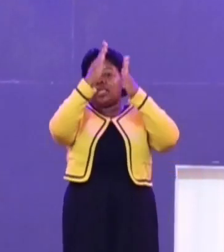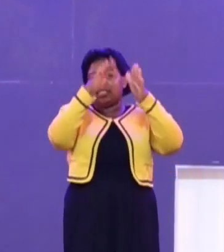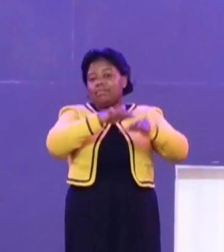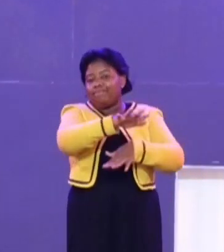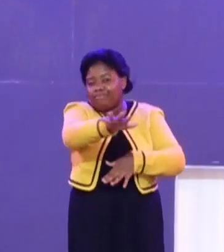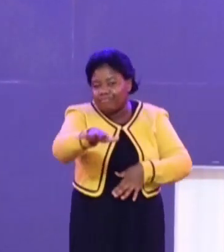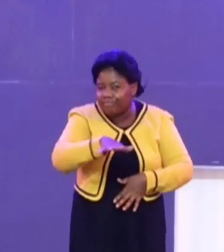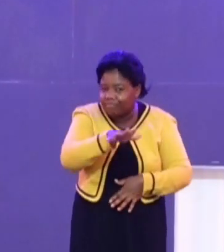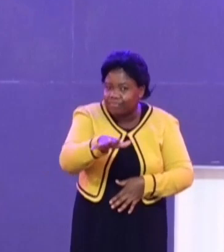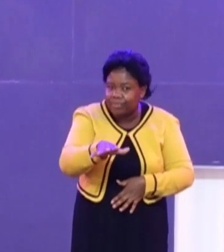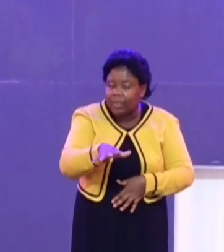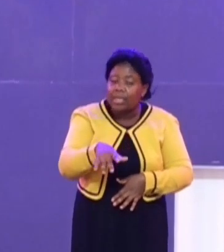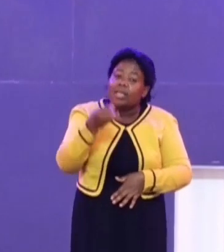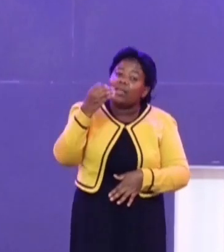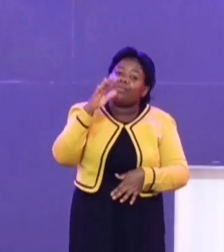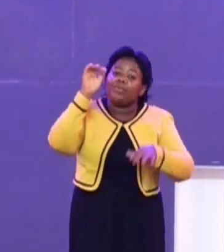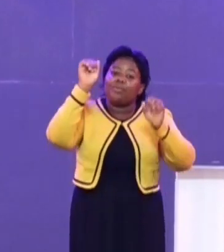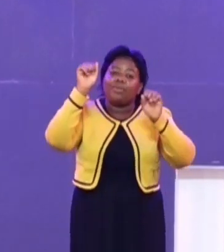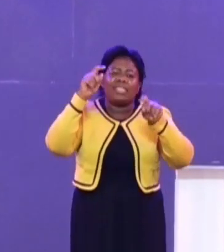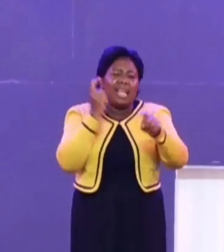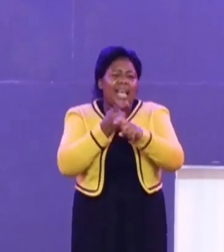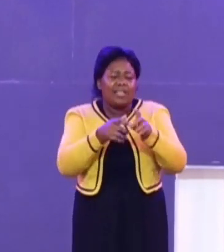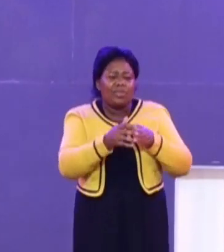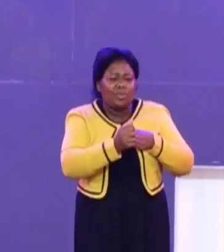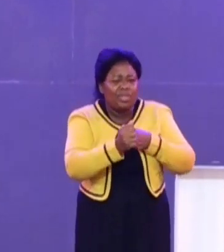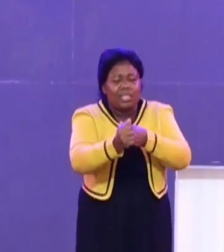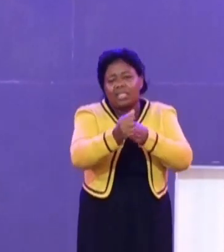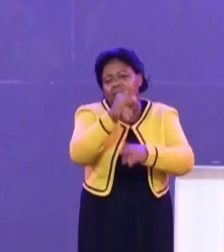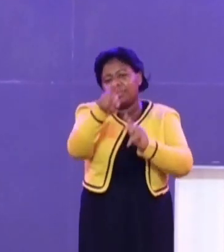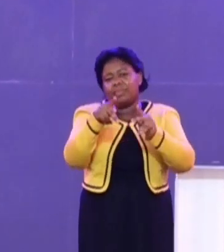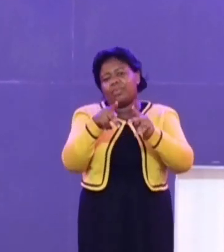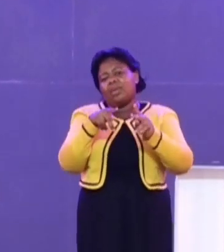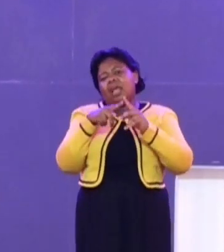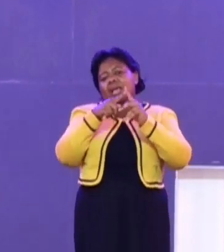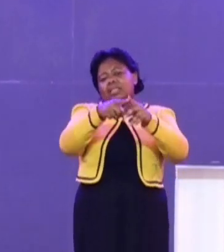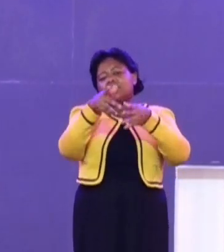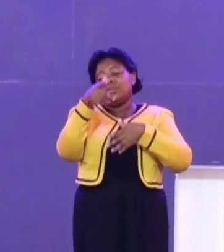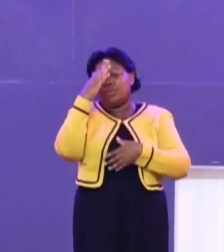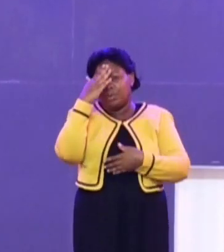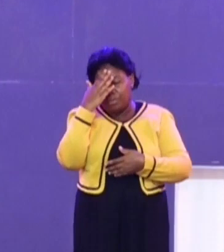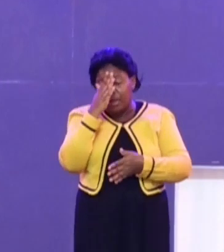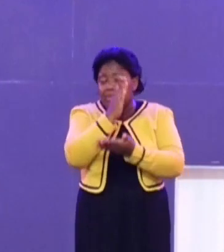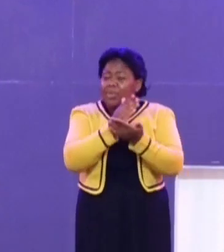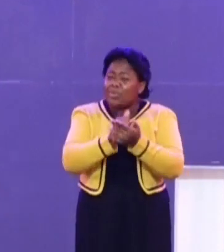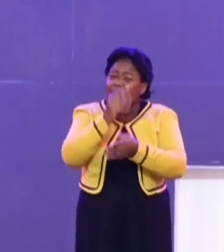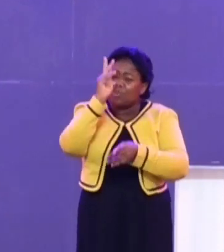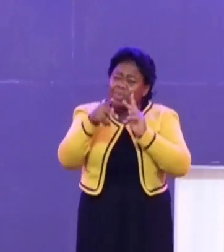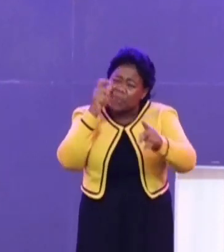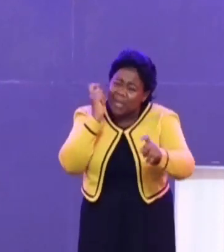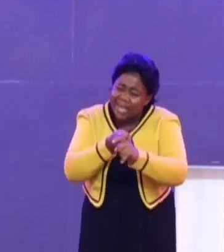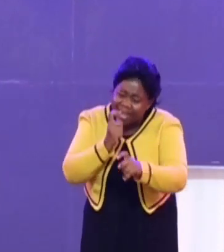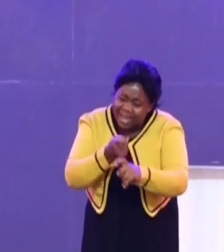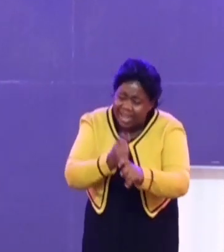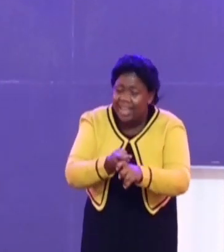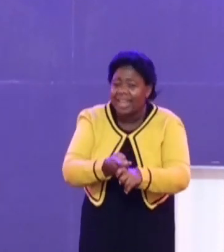of leadership, it is very hard to lead people unless if you're humble, because people are